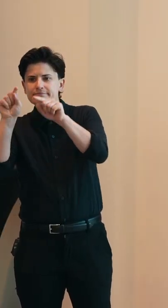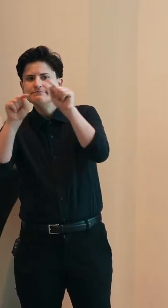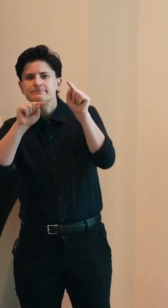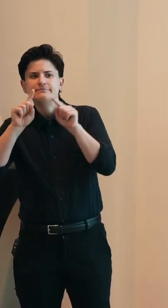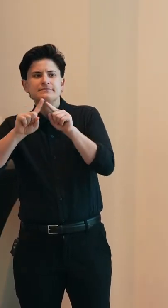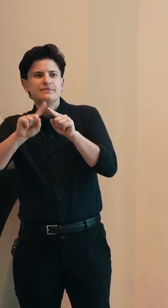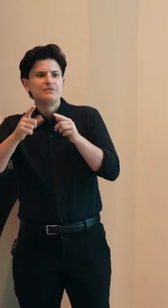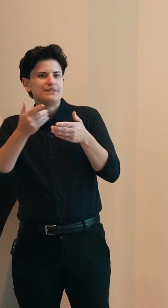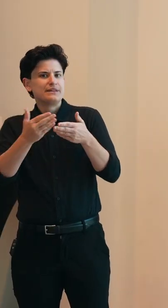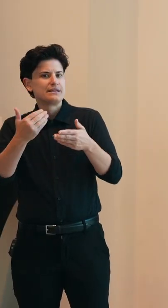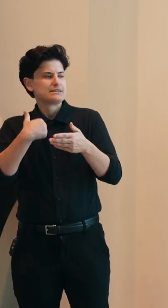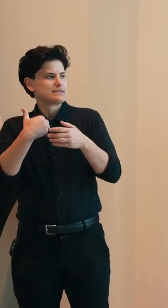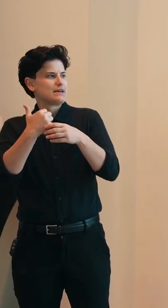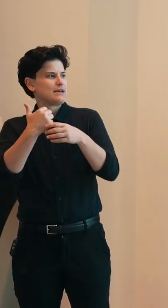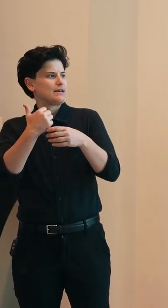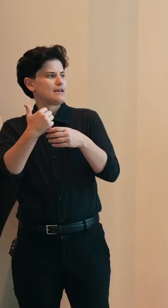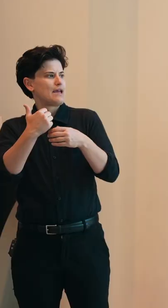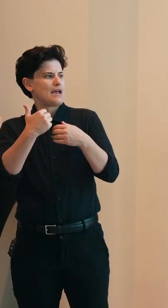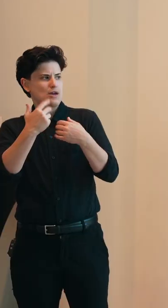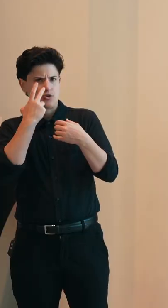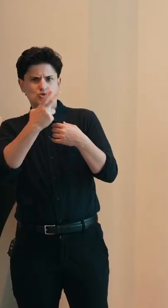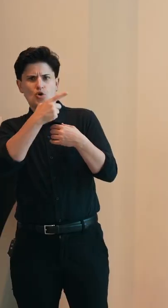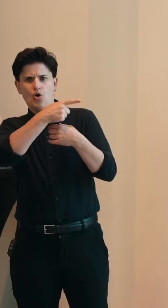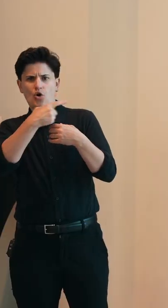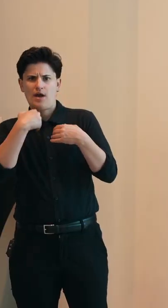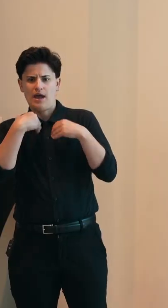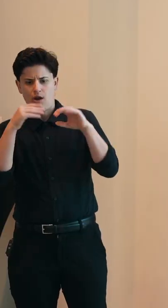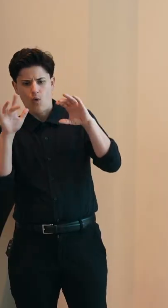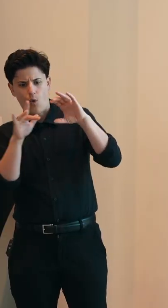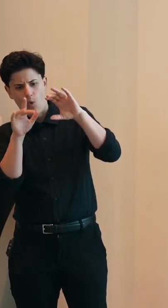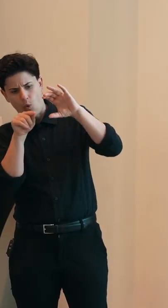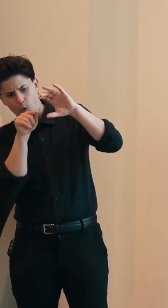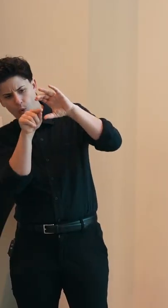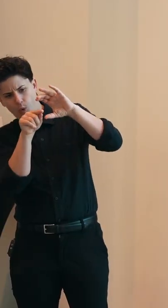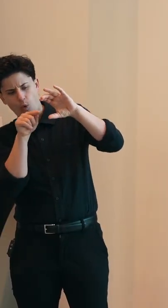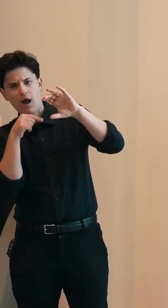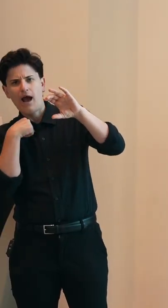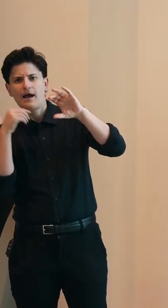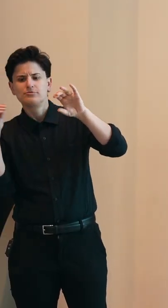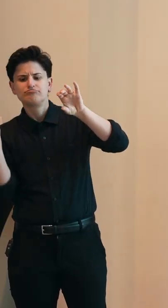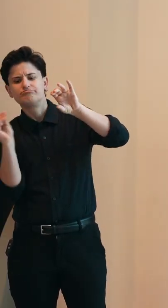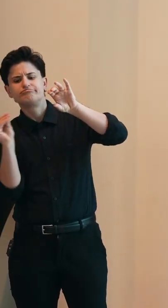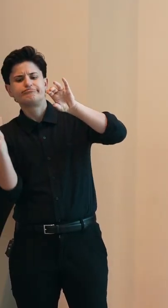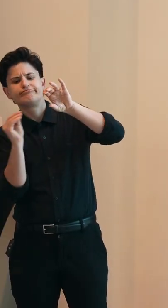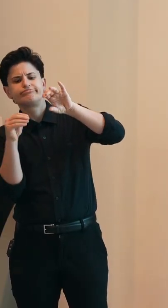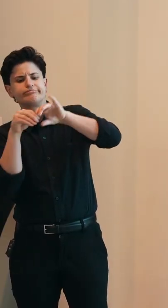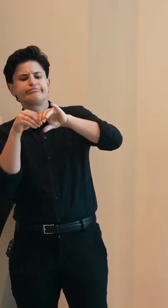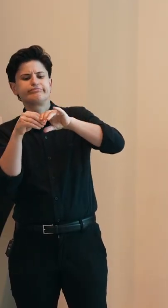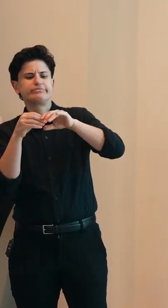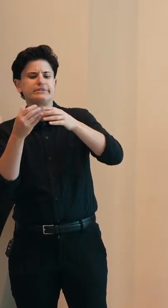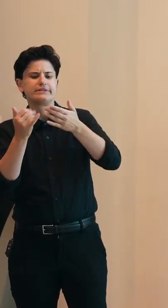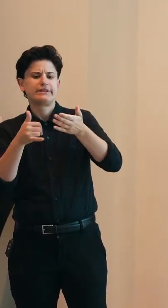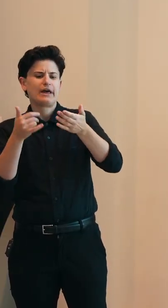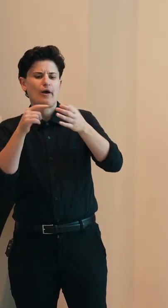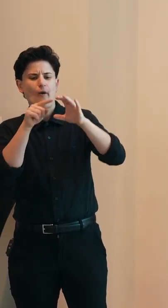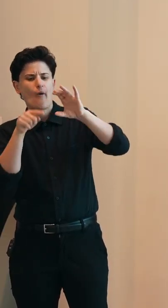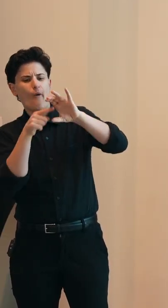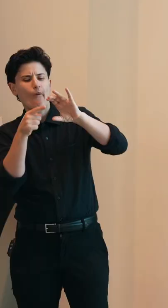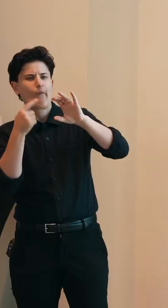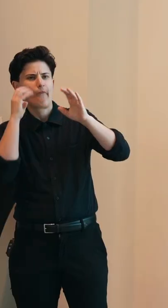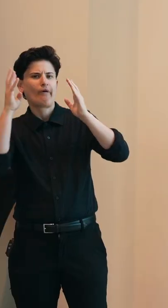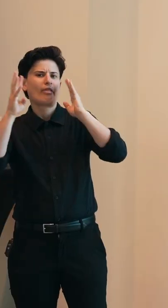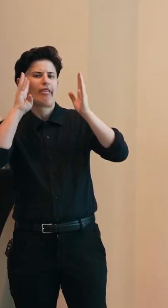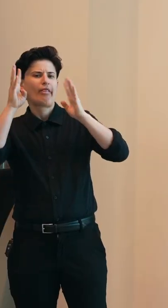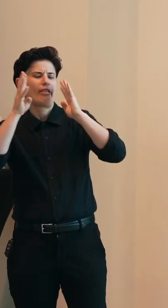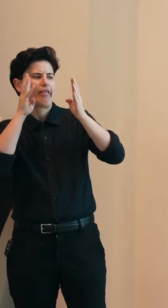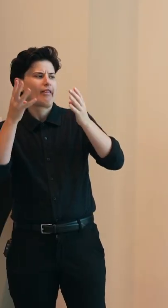some pieces, it had a hole in it. So I started stuffing things into the hole and figured out. And once again,